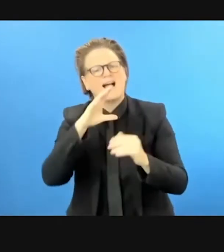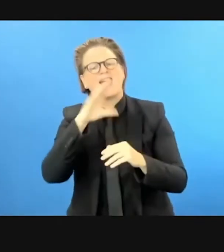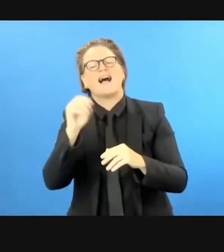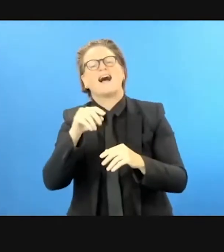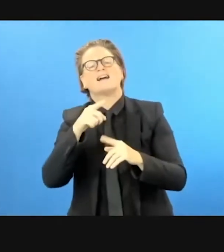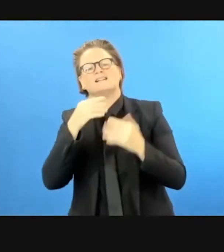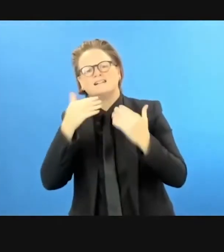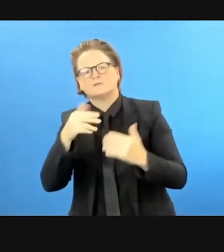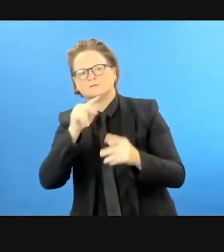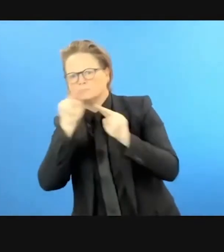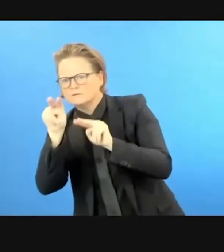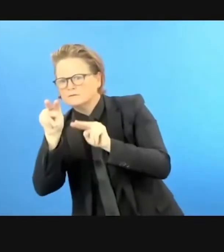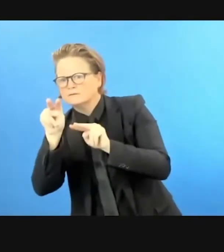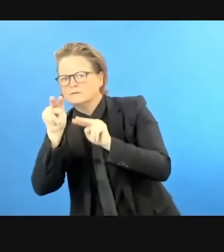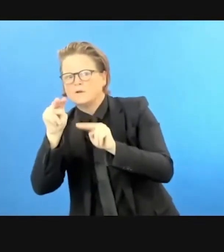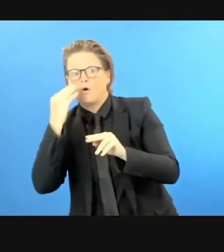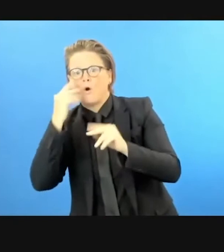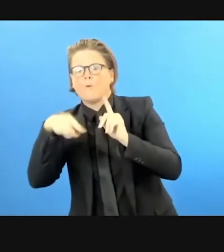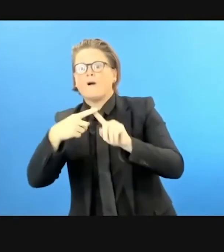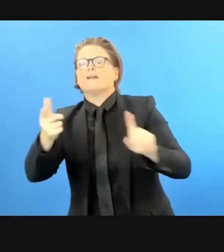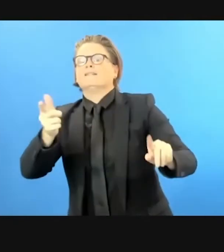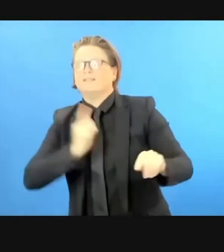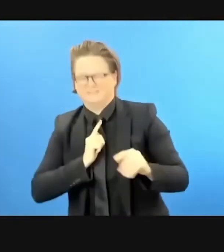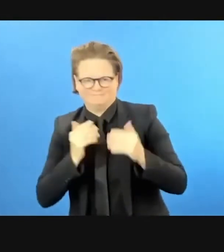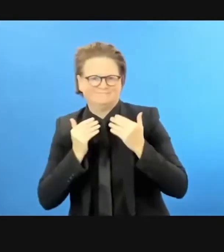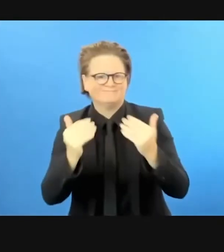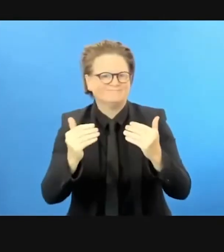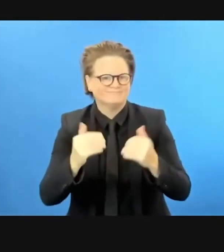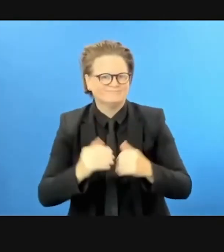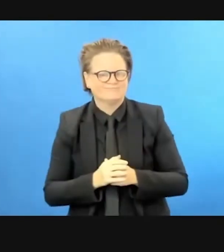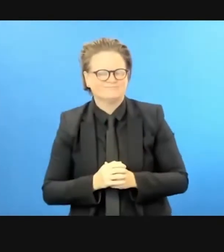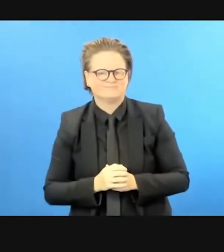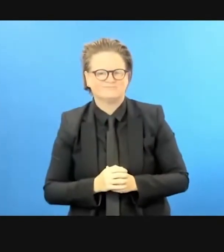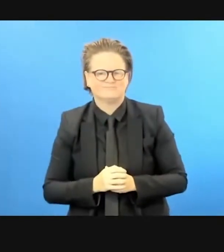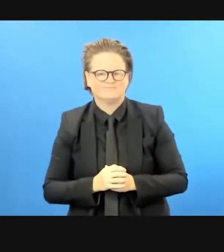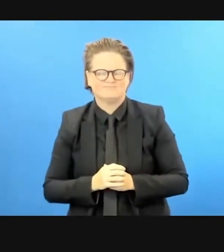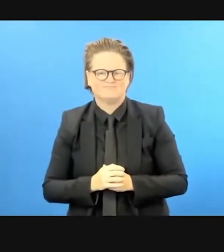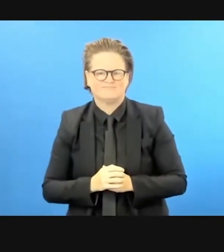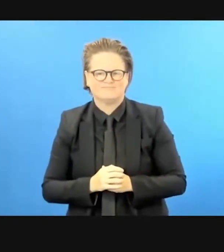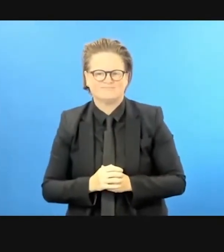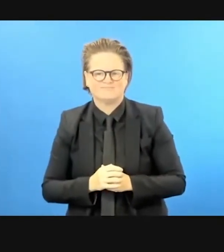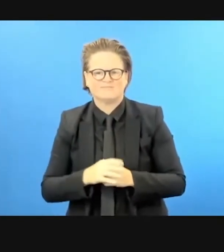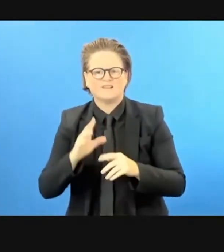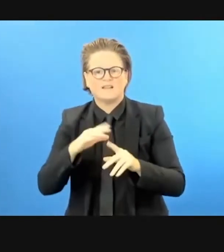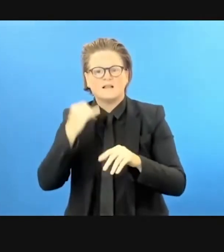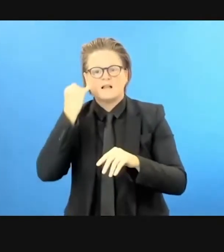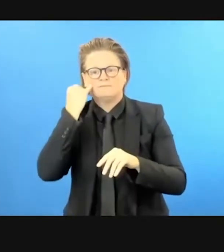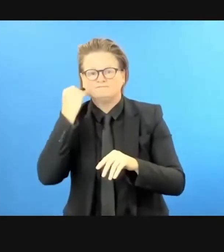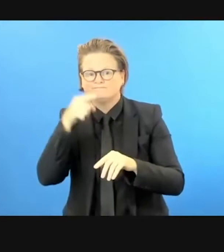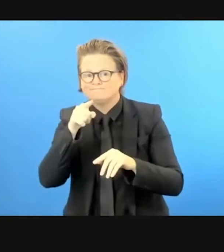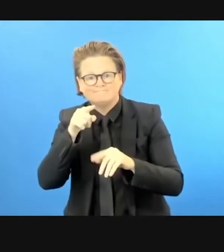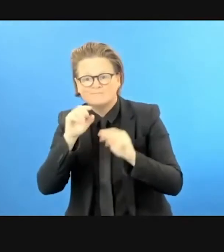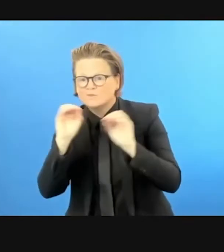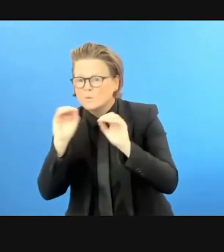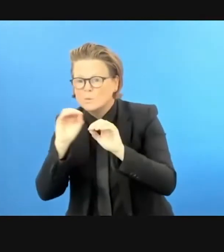that people have ongoing access to vaccine appointments. And if you don't get an appointment on one day, don't get discouraged, because that